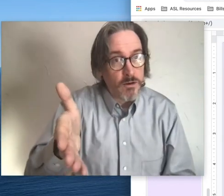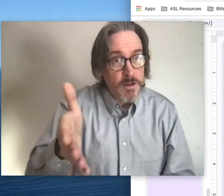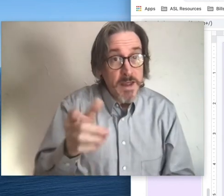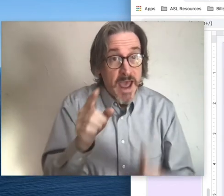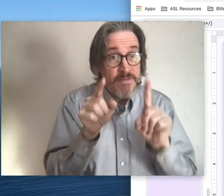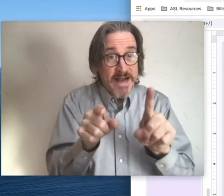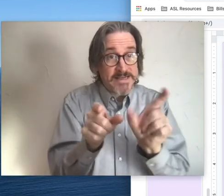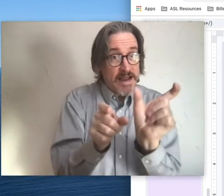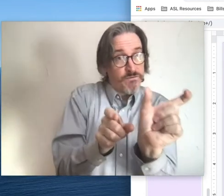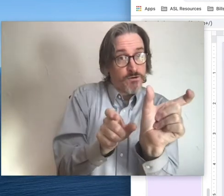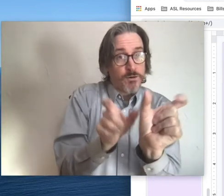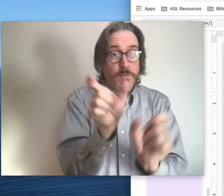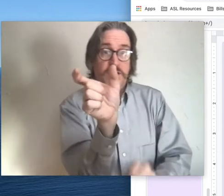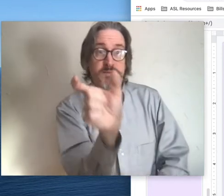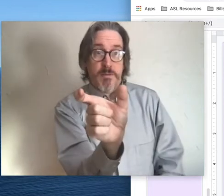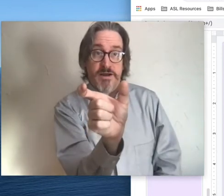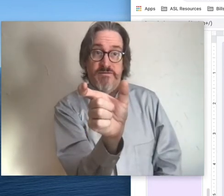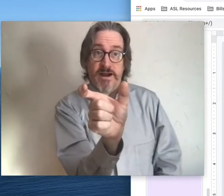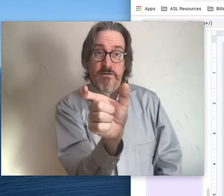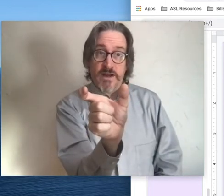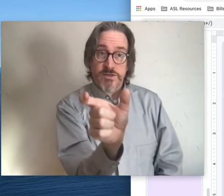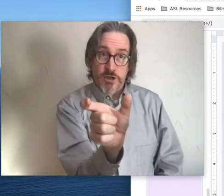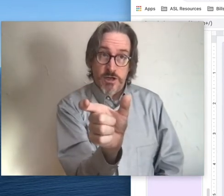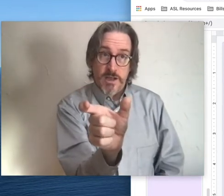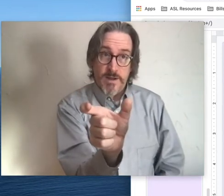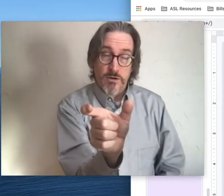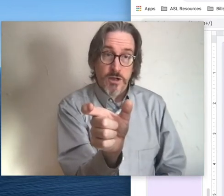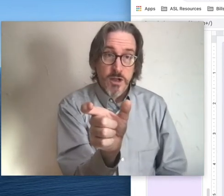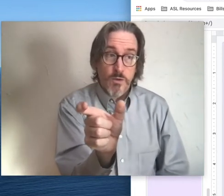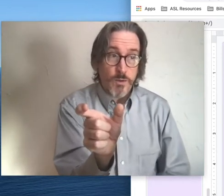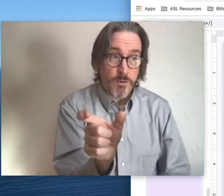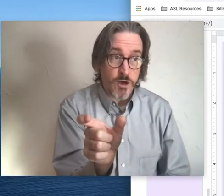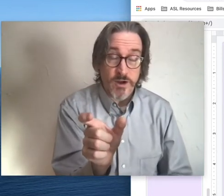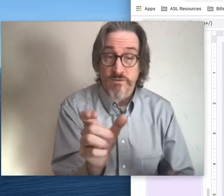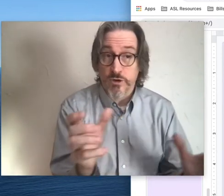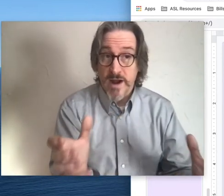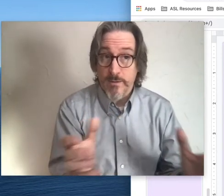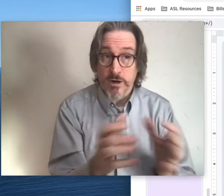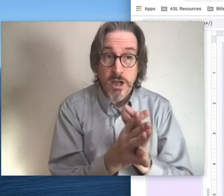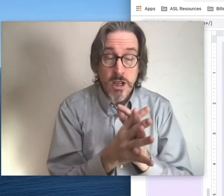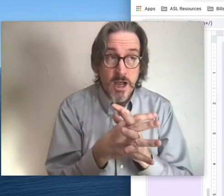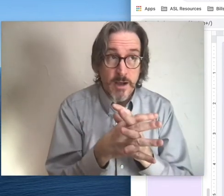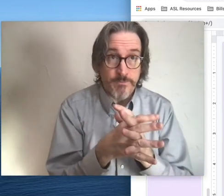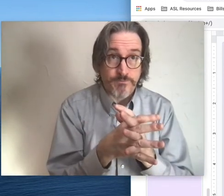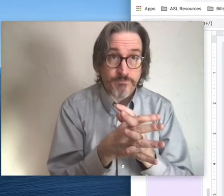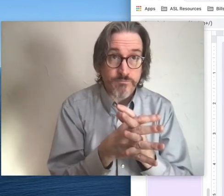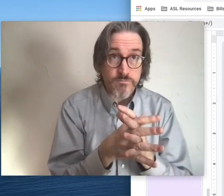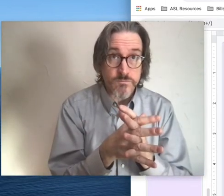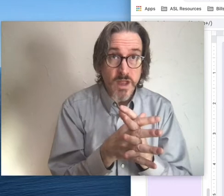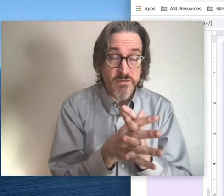will. And that's that verb plus modifier that I was talking about when we were going over grammar.